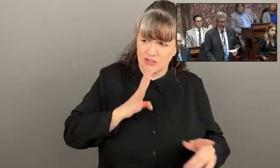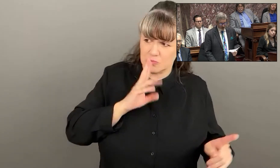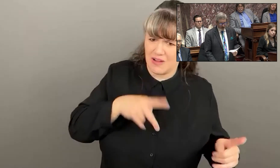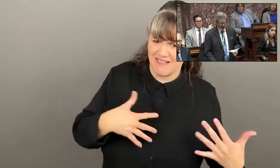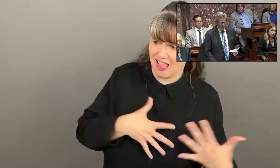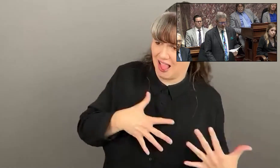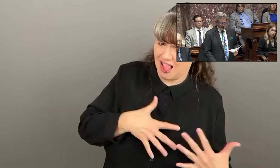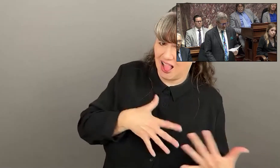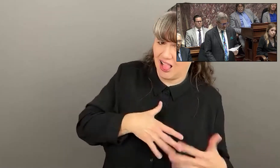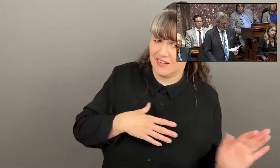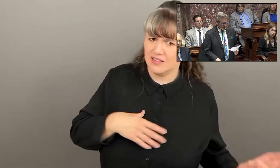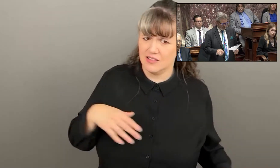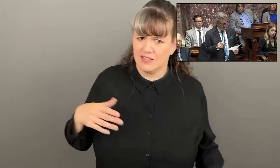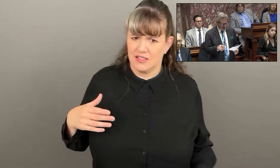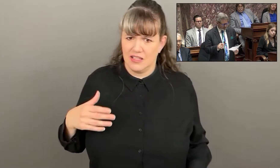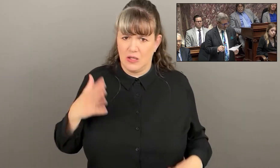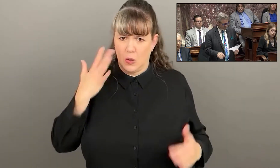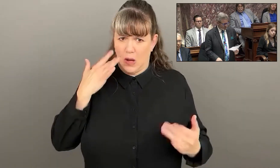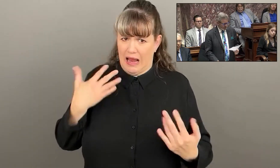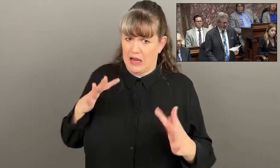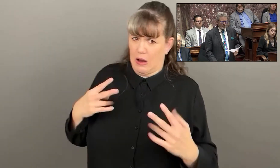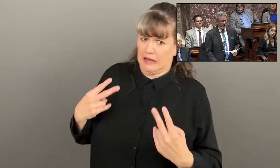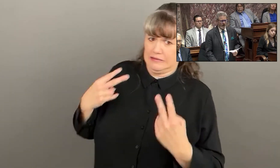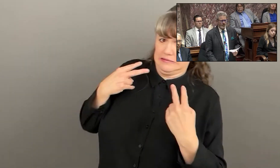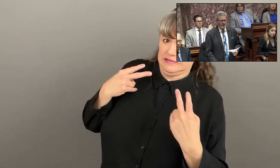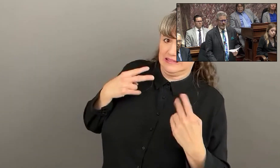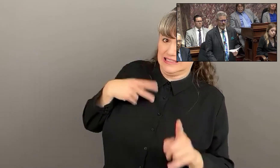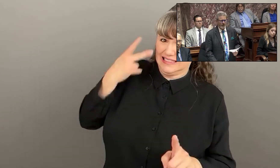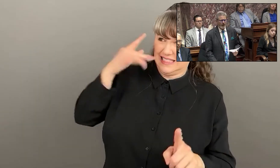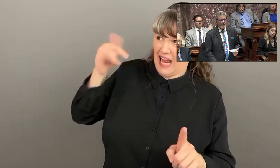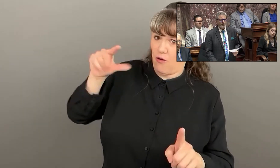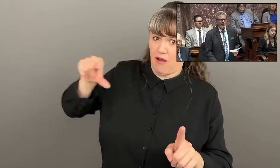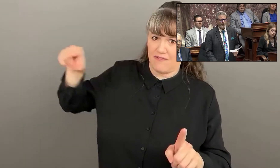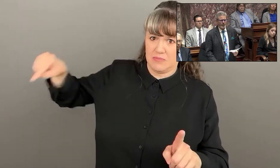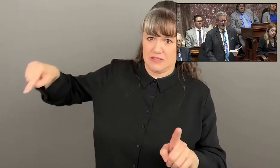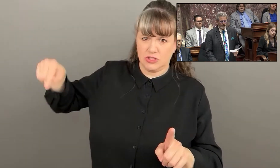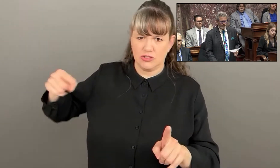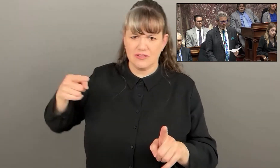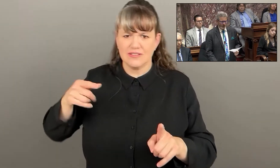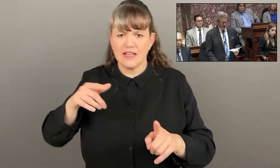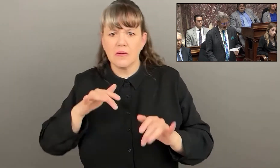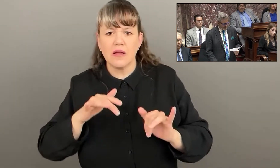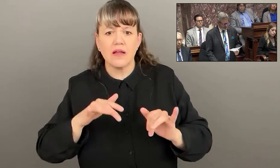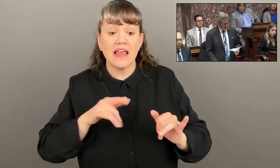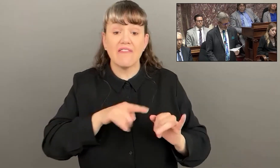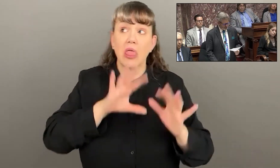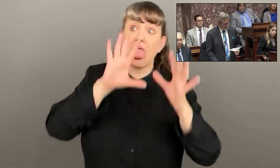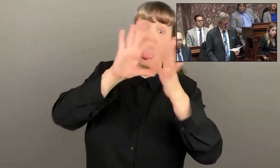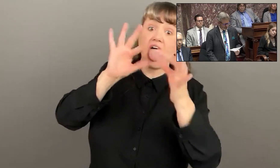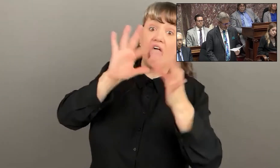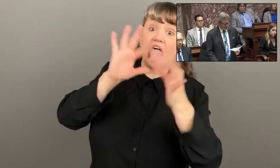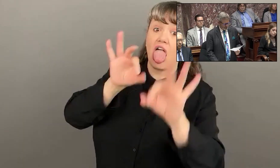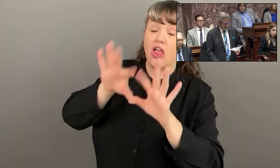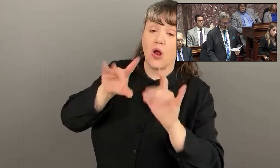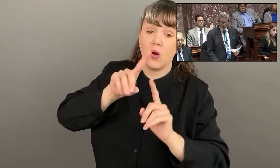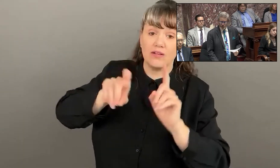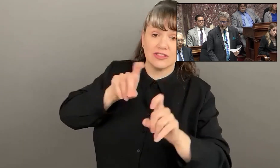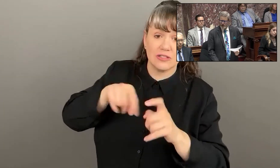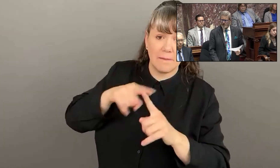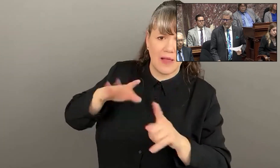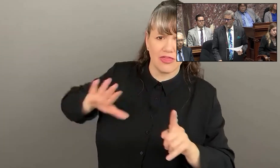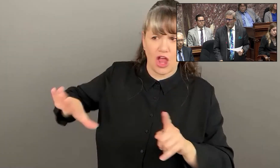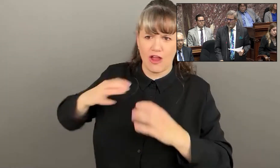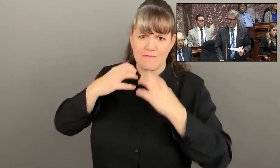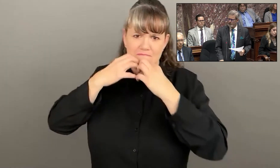how this government treats people who raise questions about their precious policies. Through